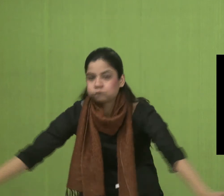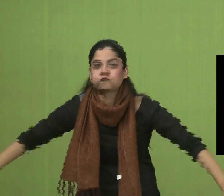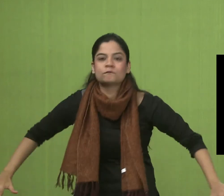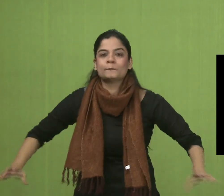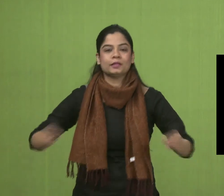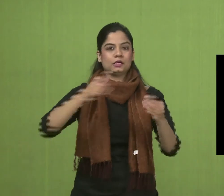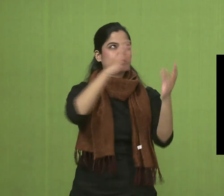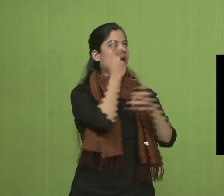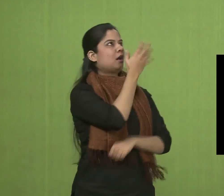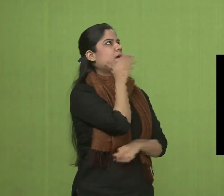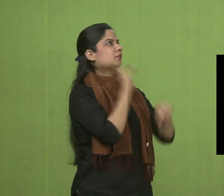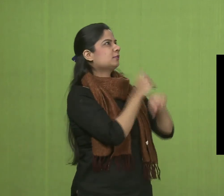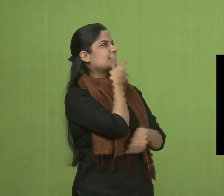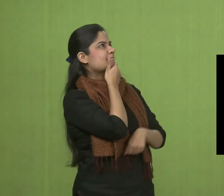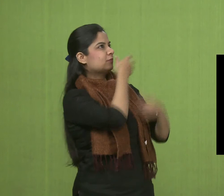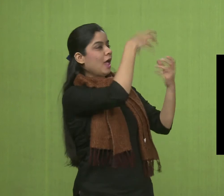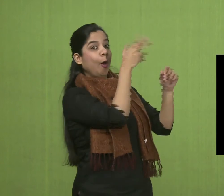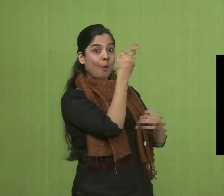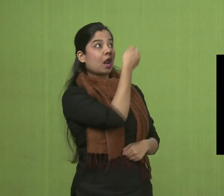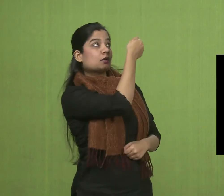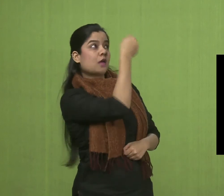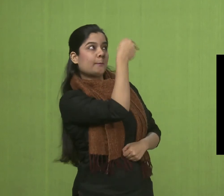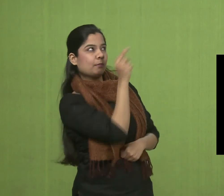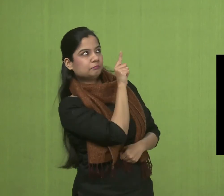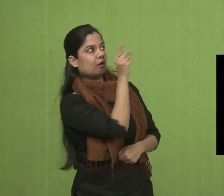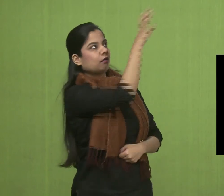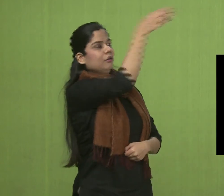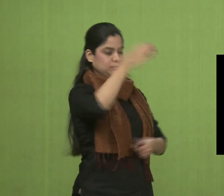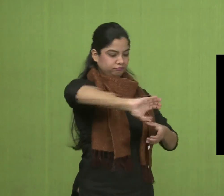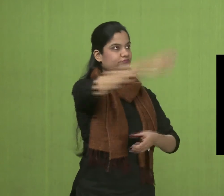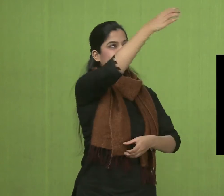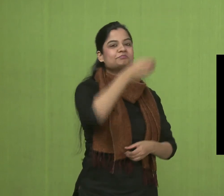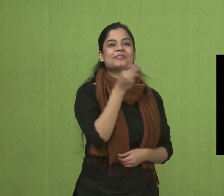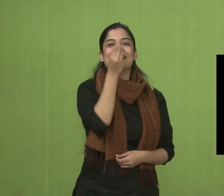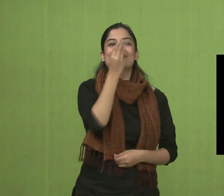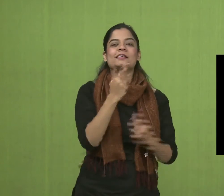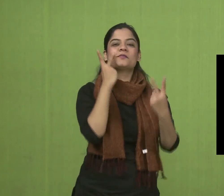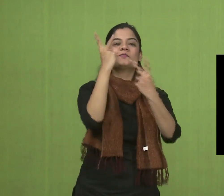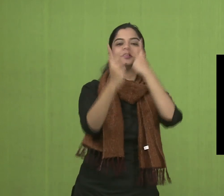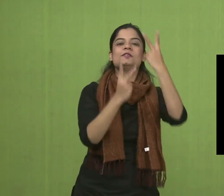can't have the space to check all the boxes, so it's always best to have transparent containers that are labeled.